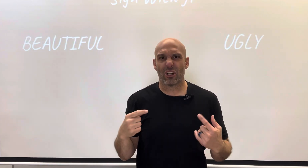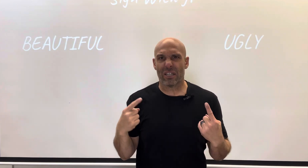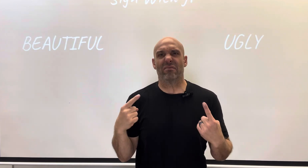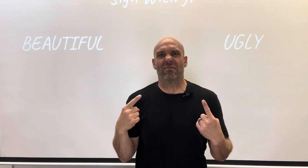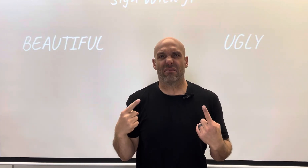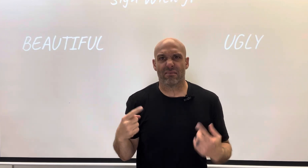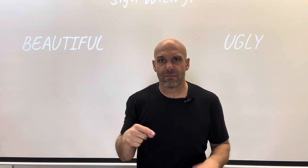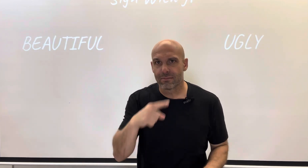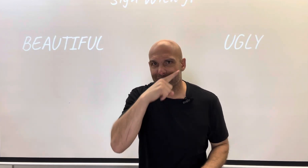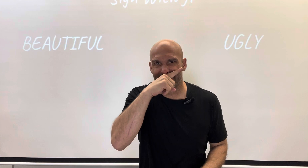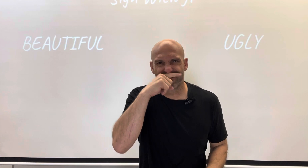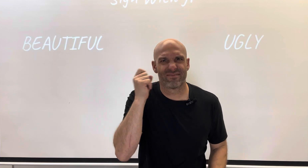up.